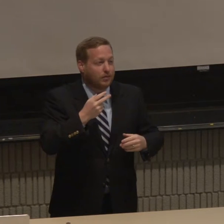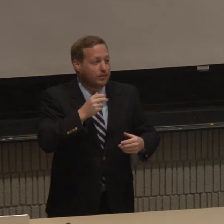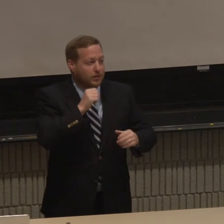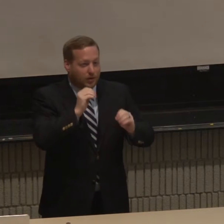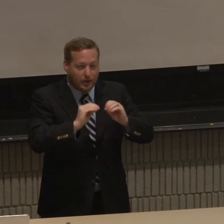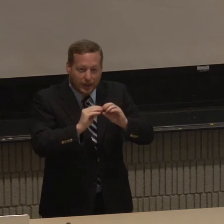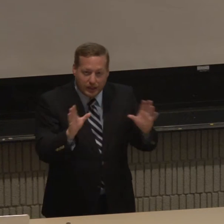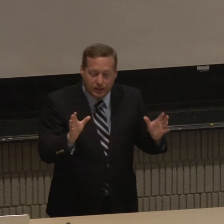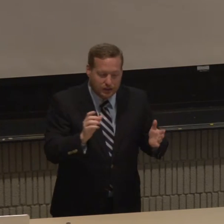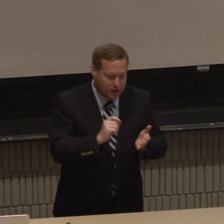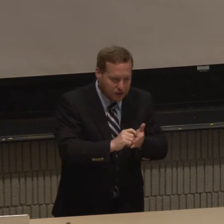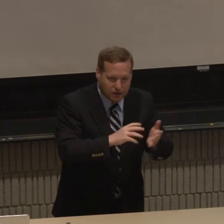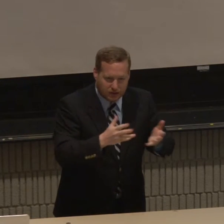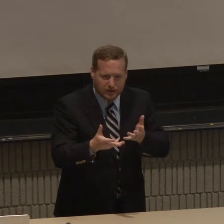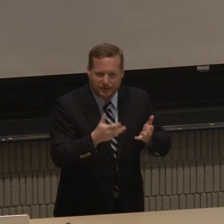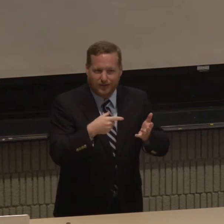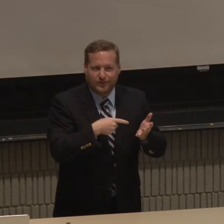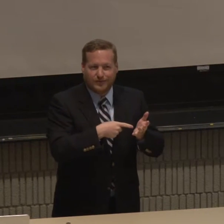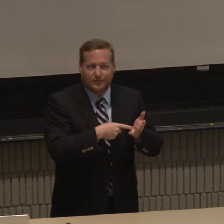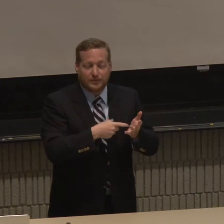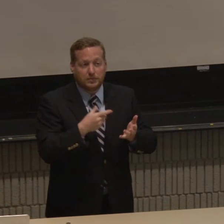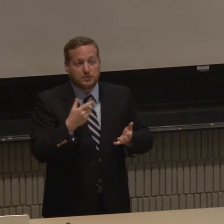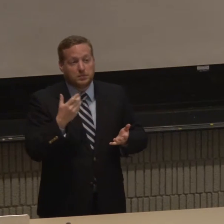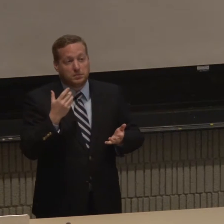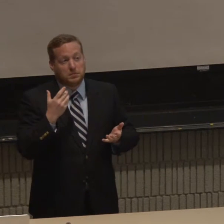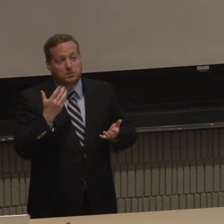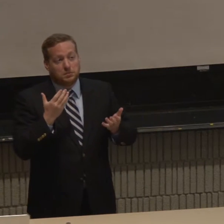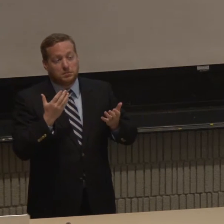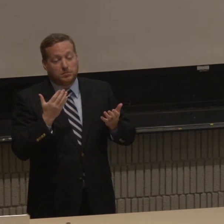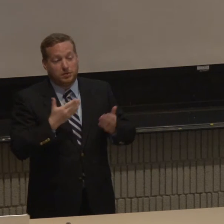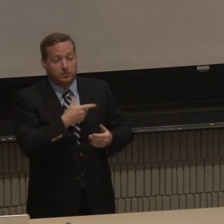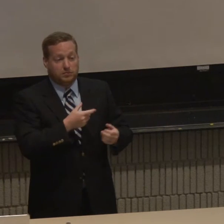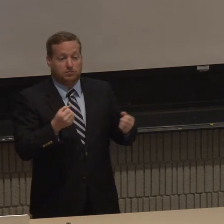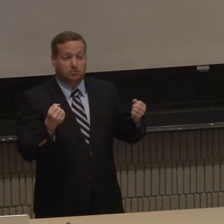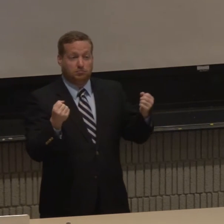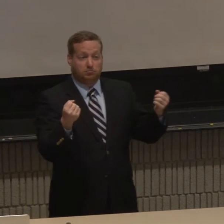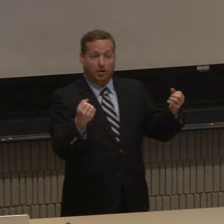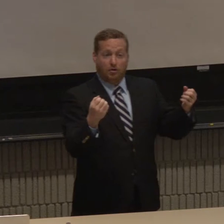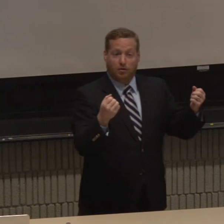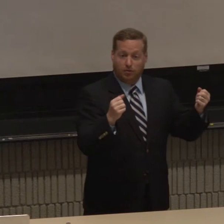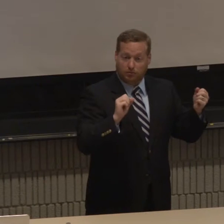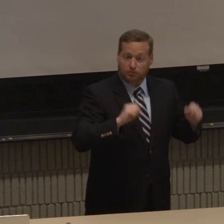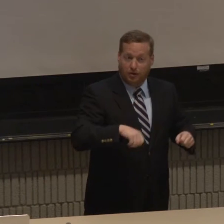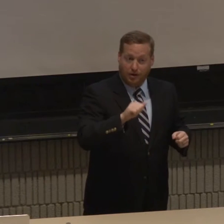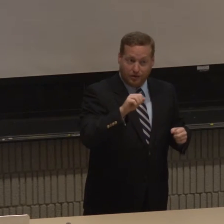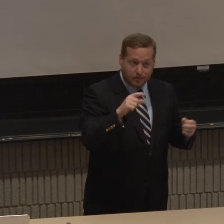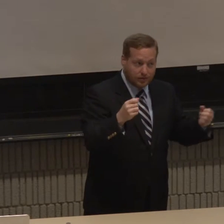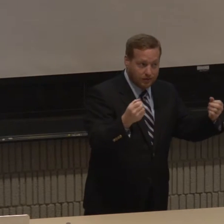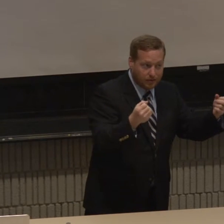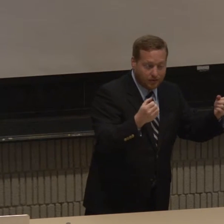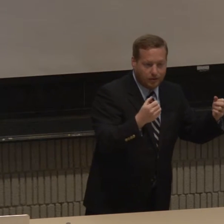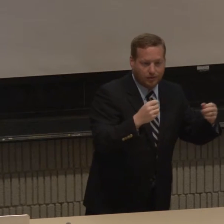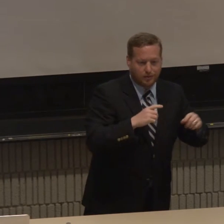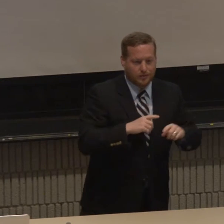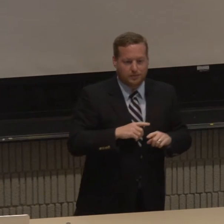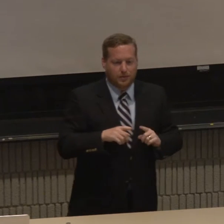English. There's often real lack of clarity in their communication and their understanding. They may be